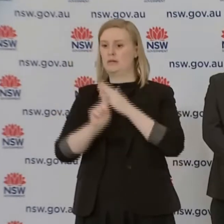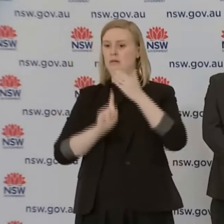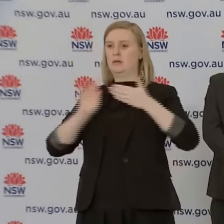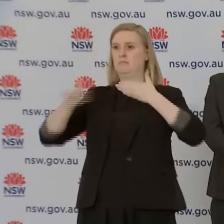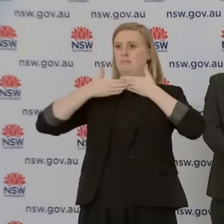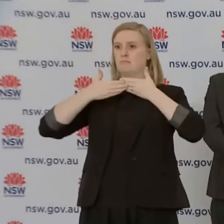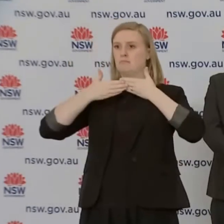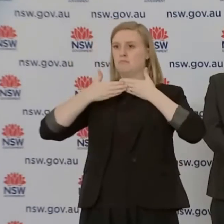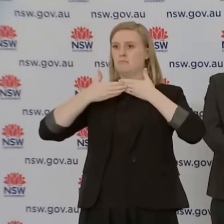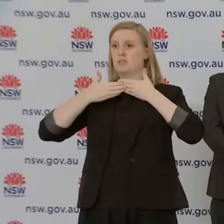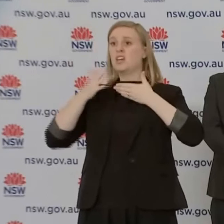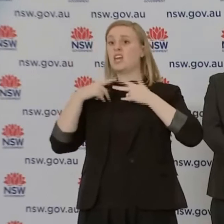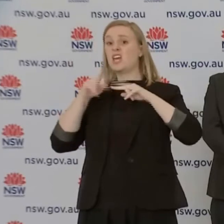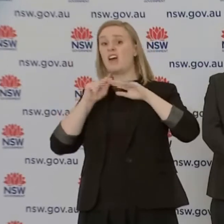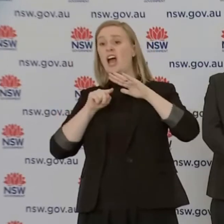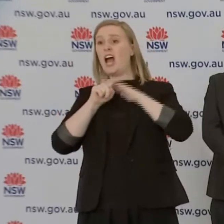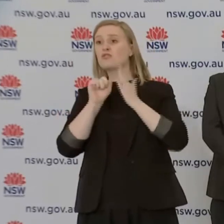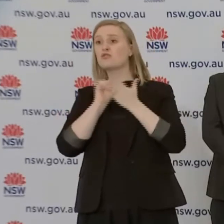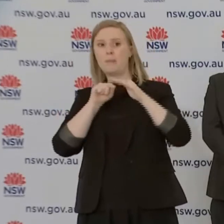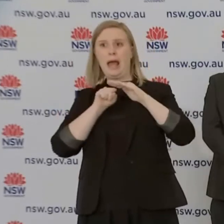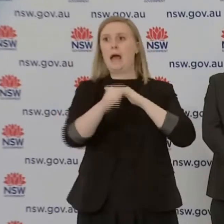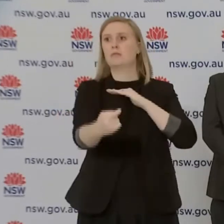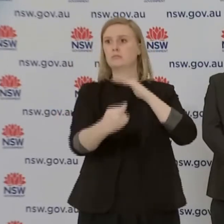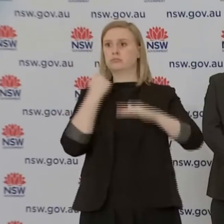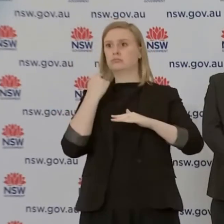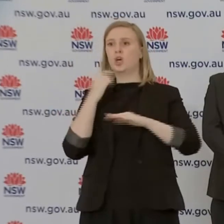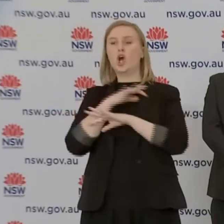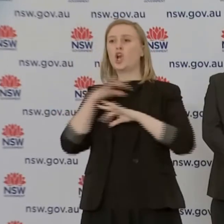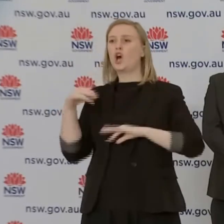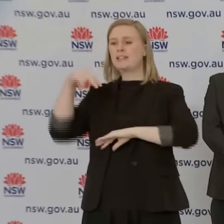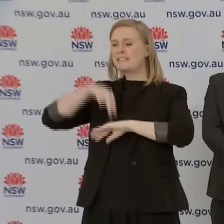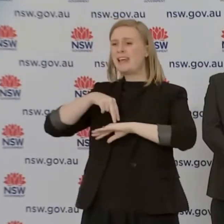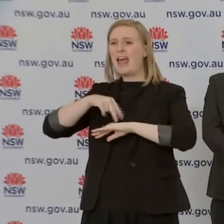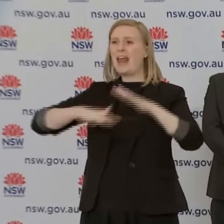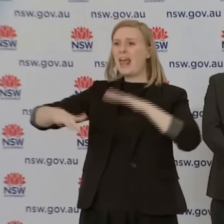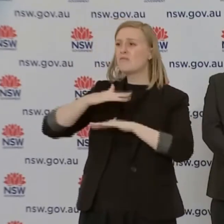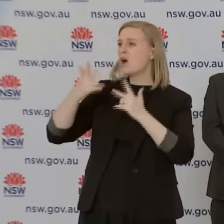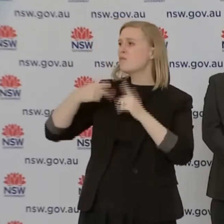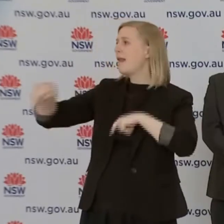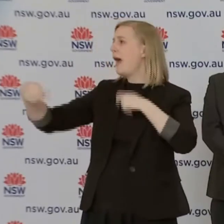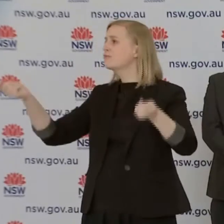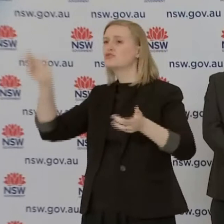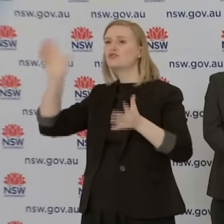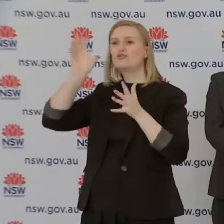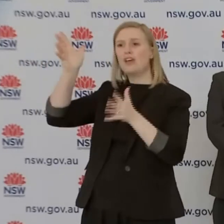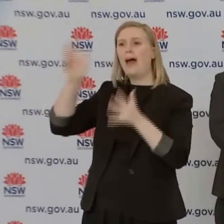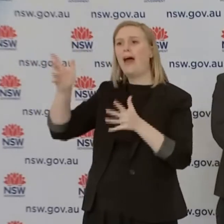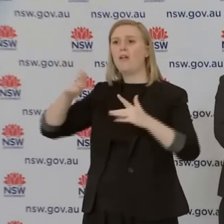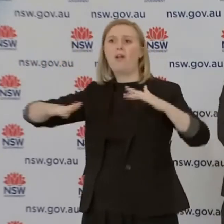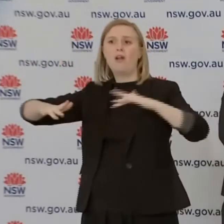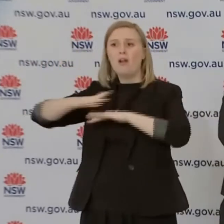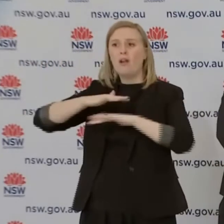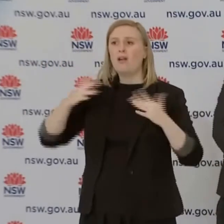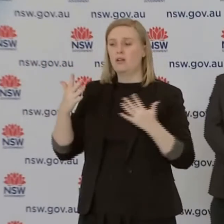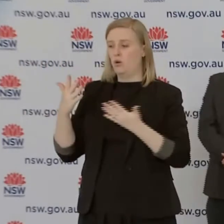actual home, not to share lifts with other people, not to use any facilities that may have been in touch with other people